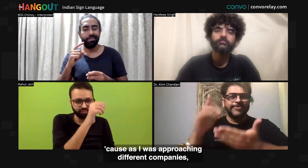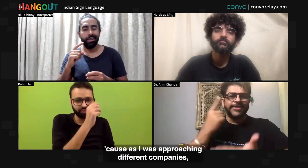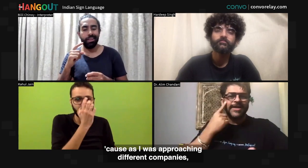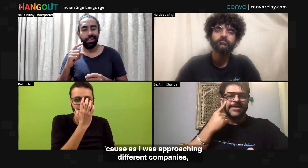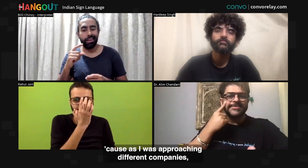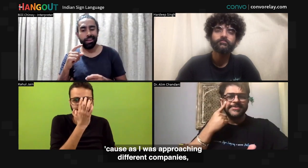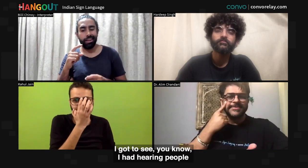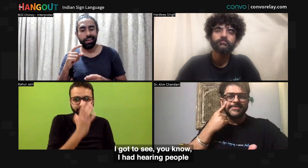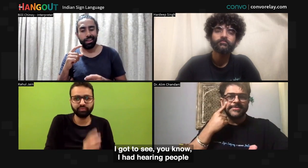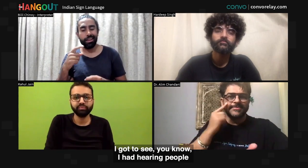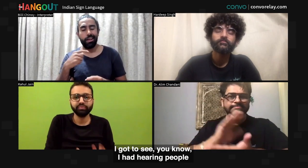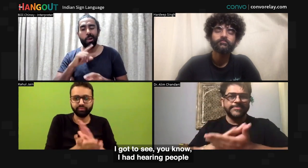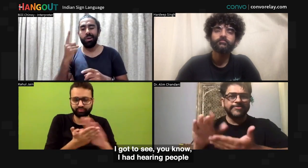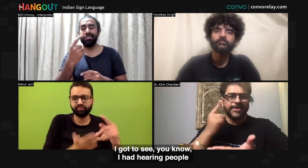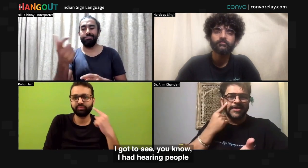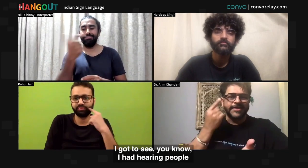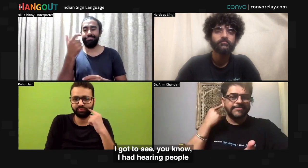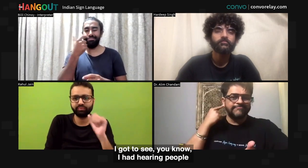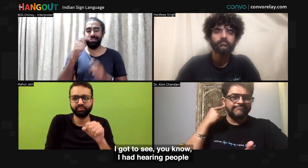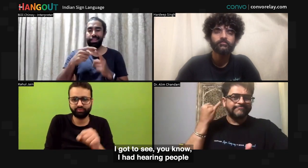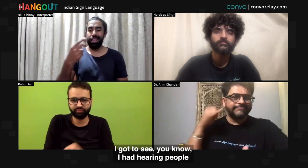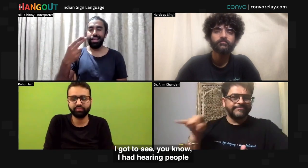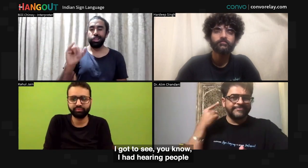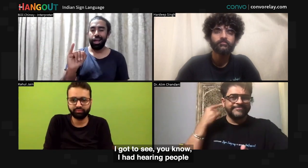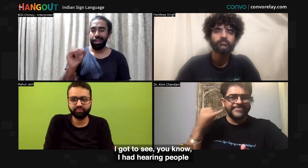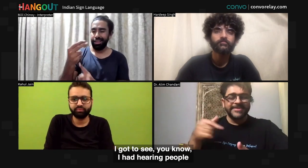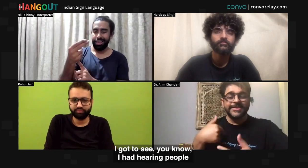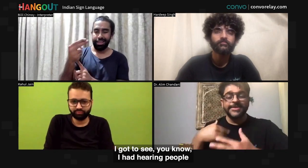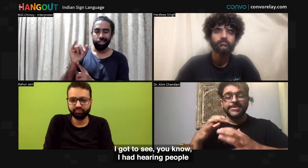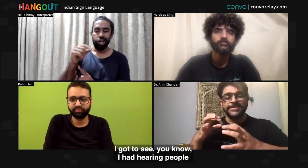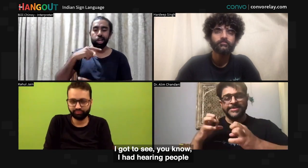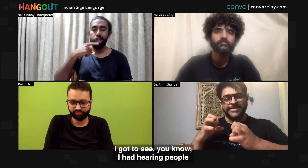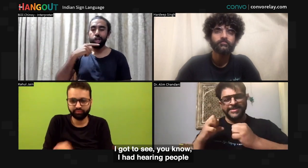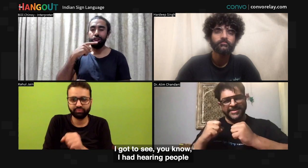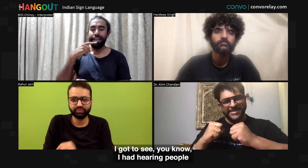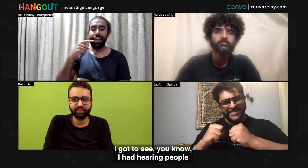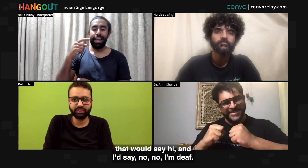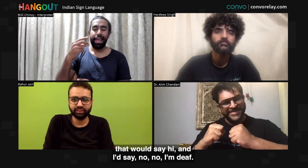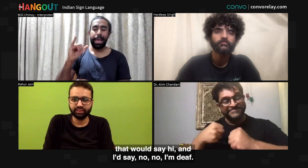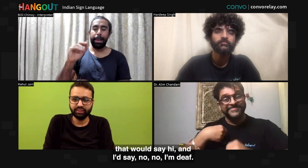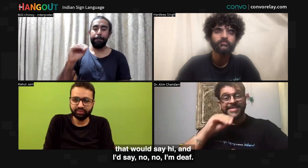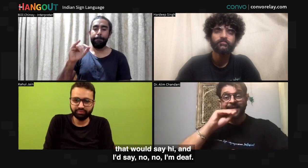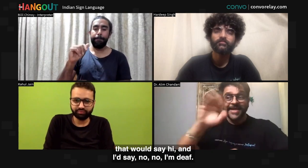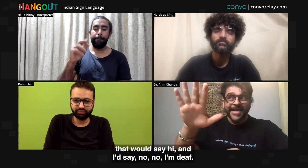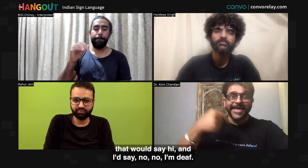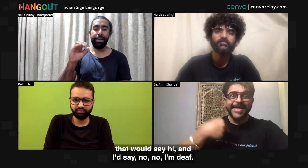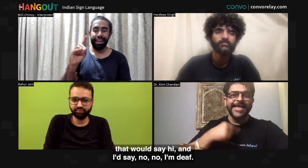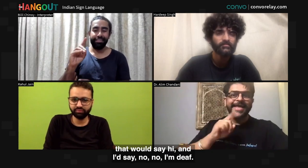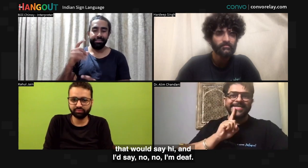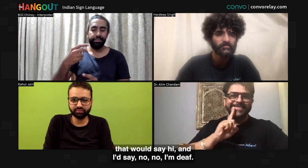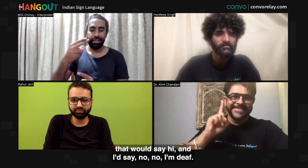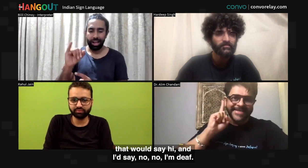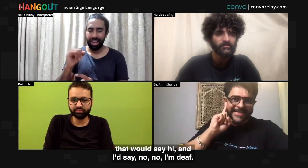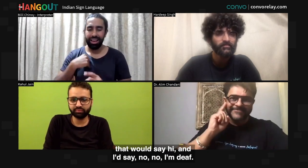companies, I, uh, got to see, um, you know, I had people that hearing people that would say hi.